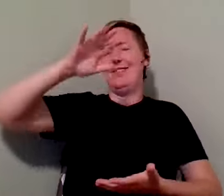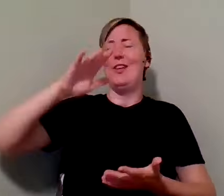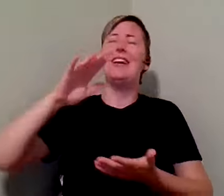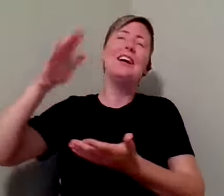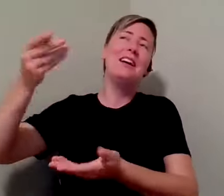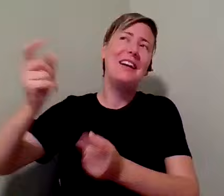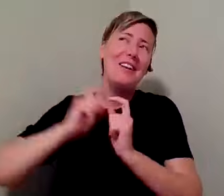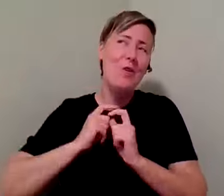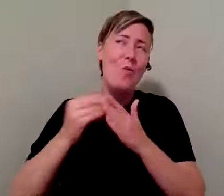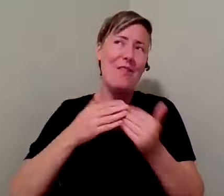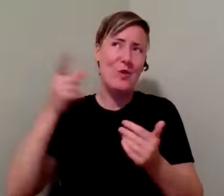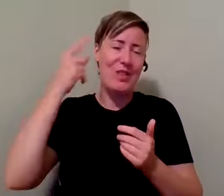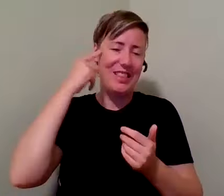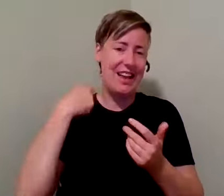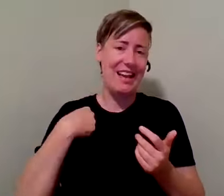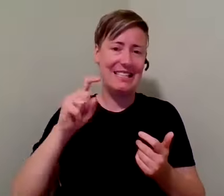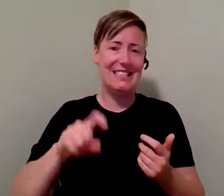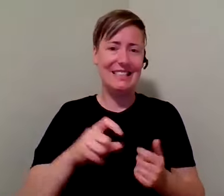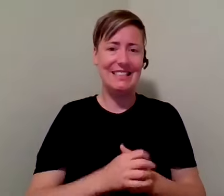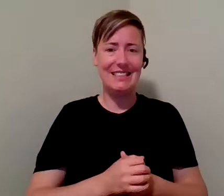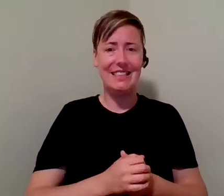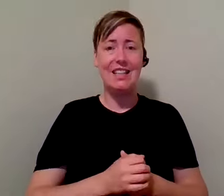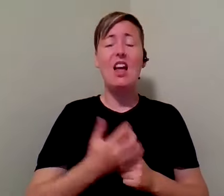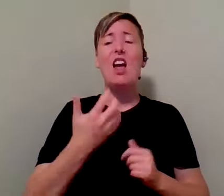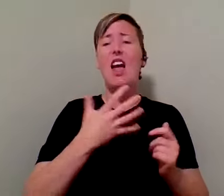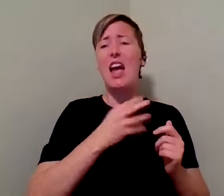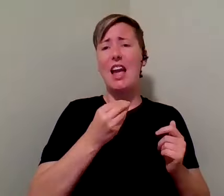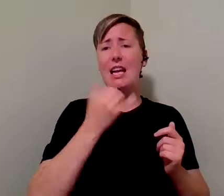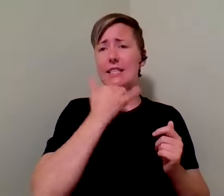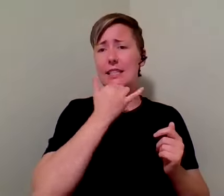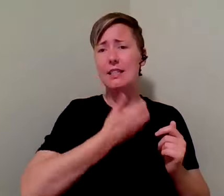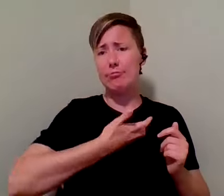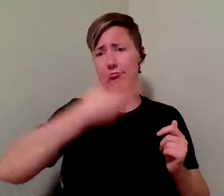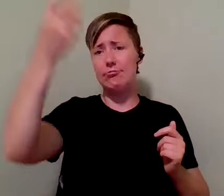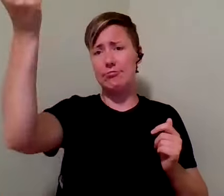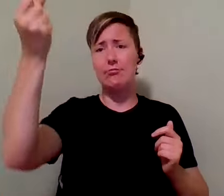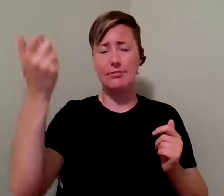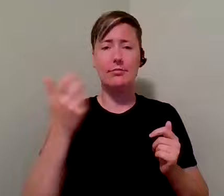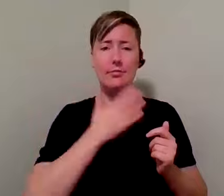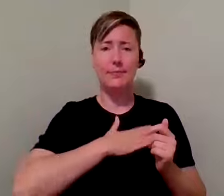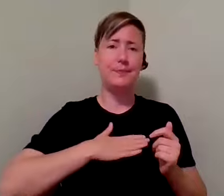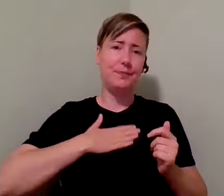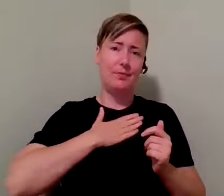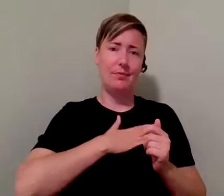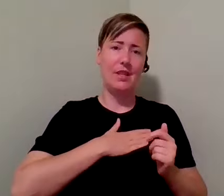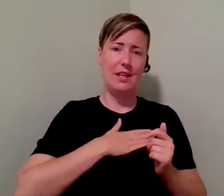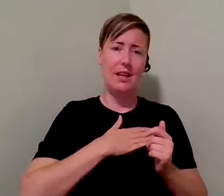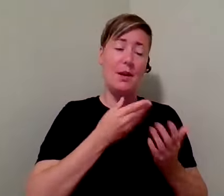take away my difficulties. That's my favorite one. Money problems, girl problems, health problems. Take those away so that I can help other